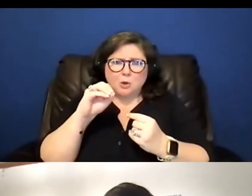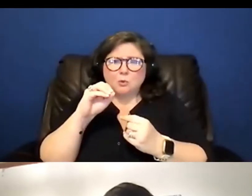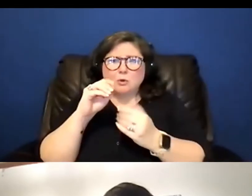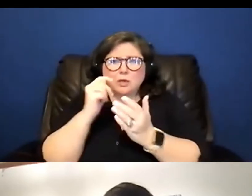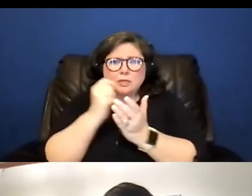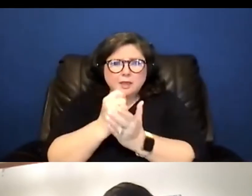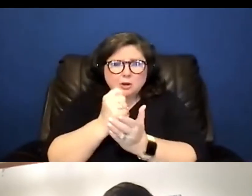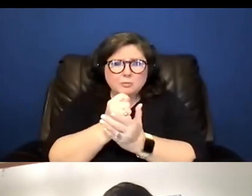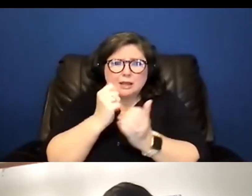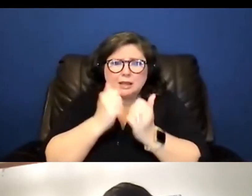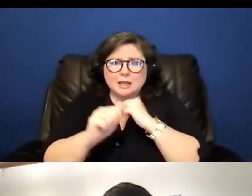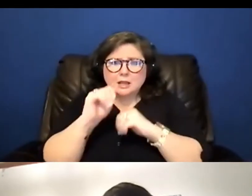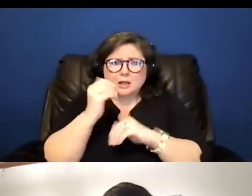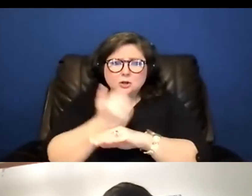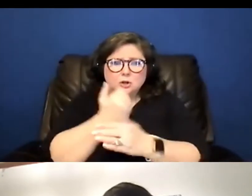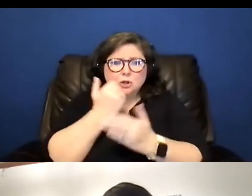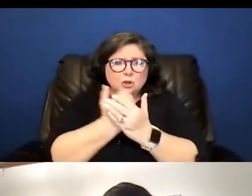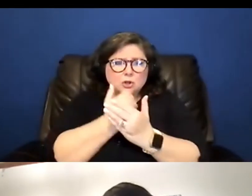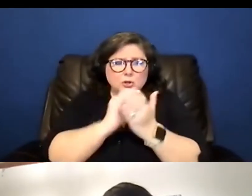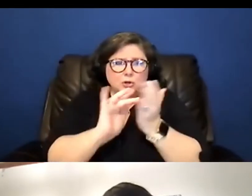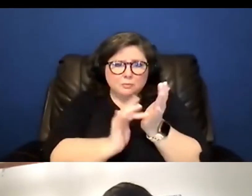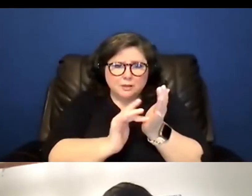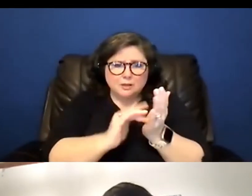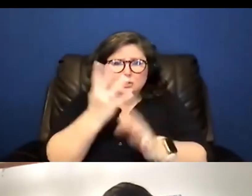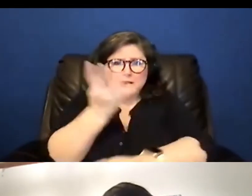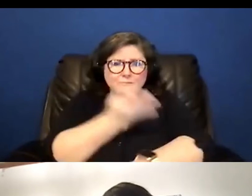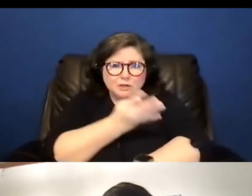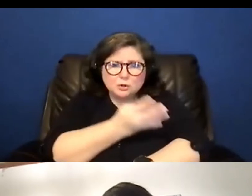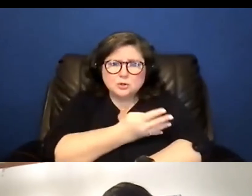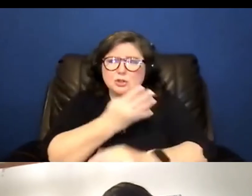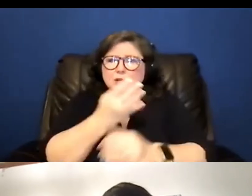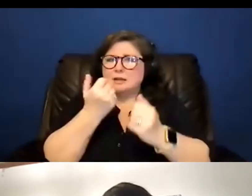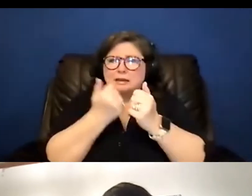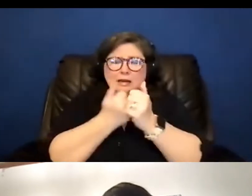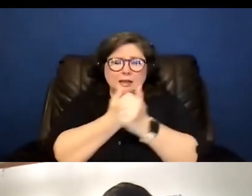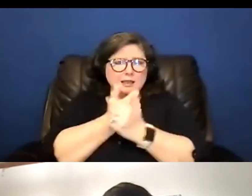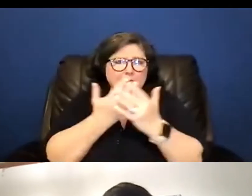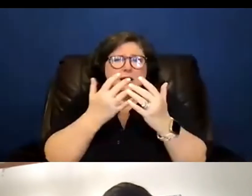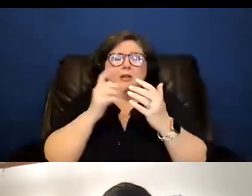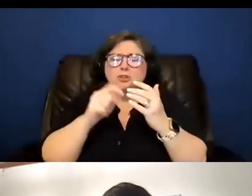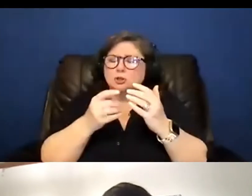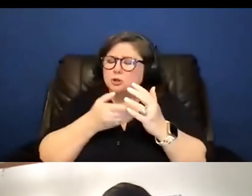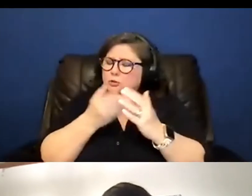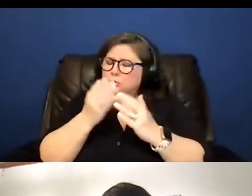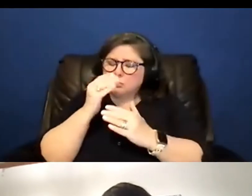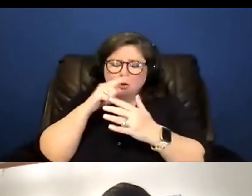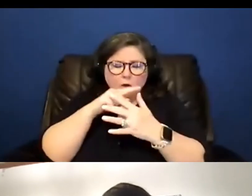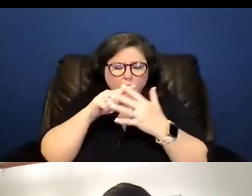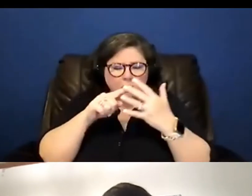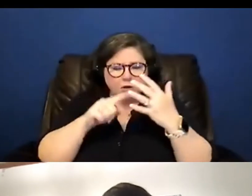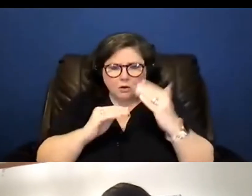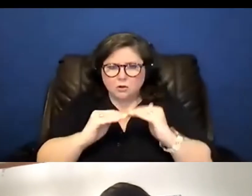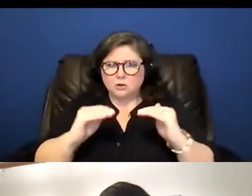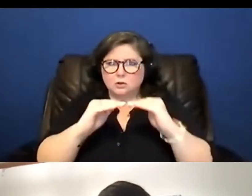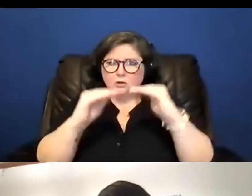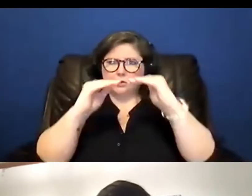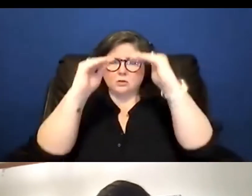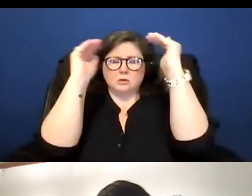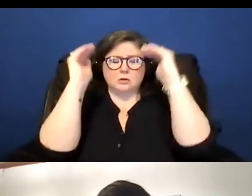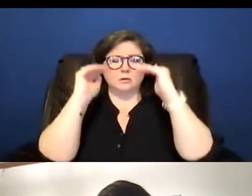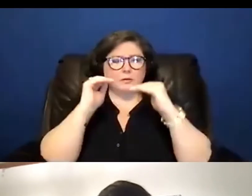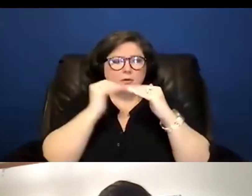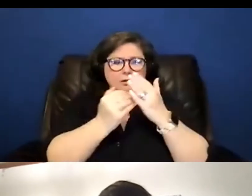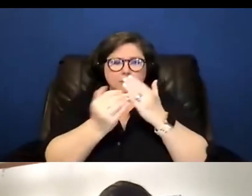new pills, new infusion, they should go through all the different phases of treatment, regardless of what, such as a new